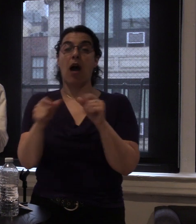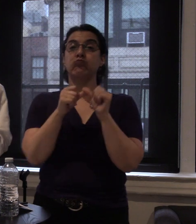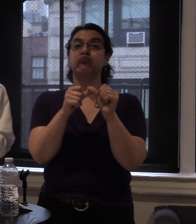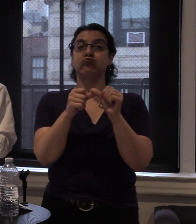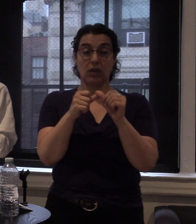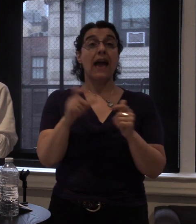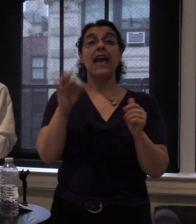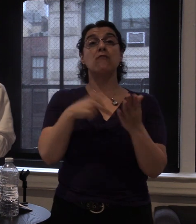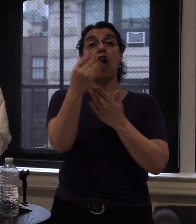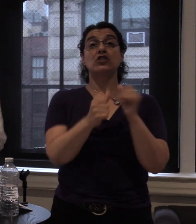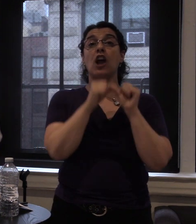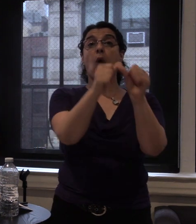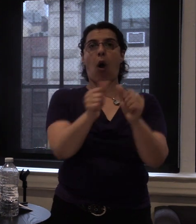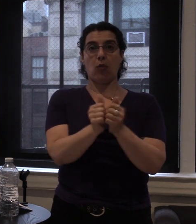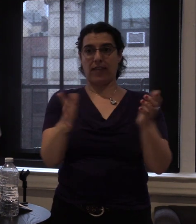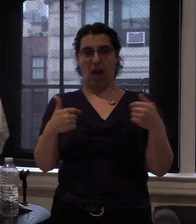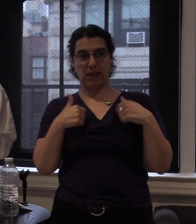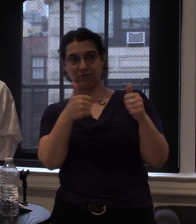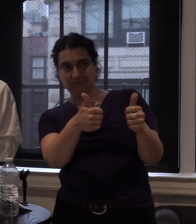project goes on without you, I think that's success.